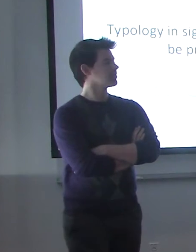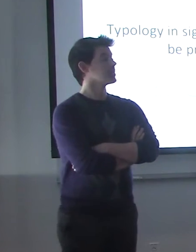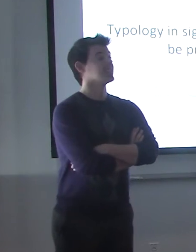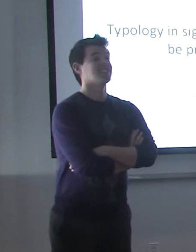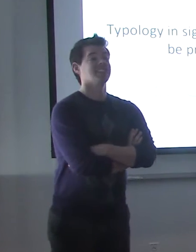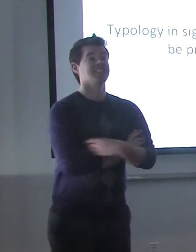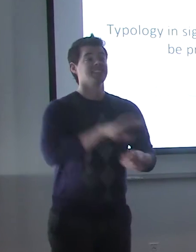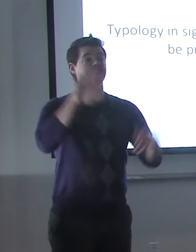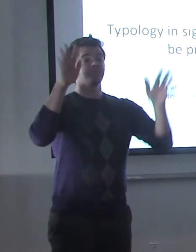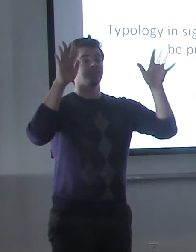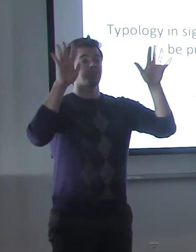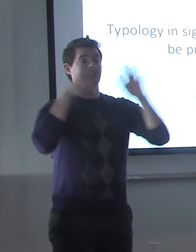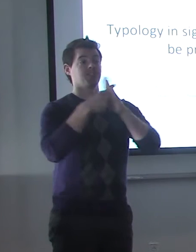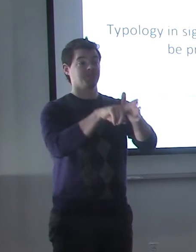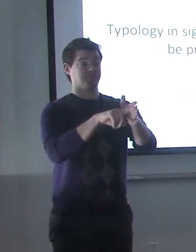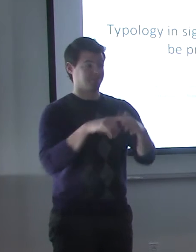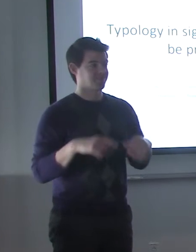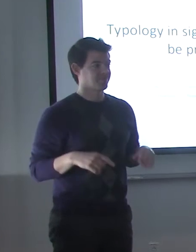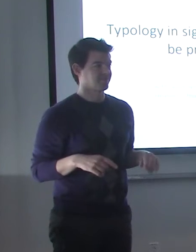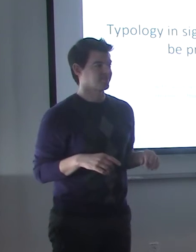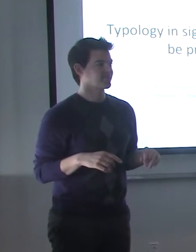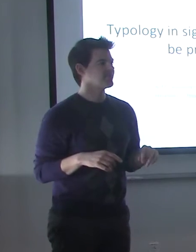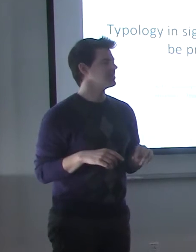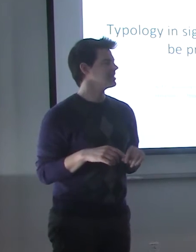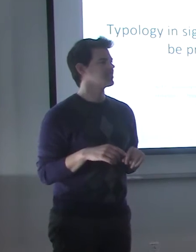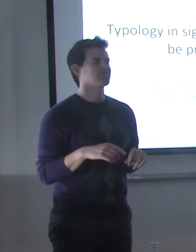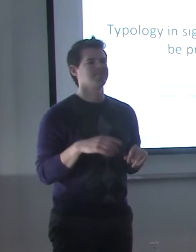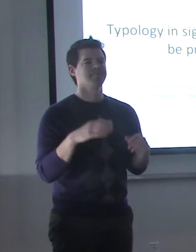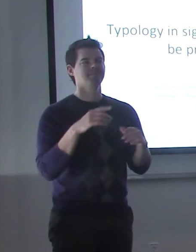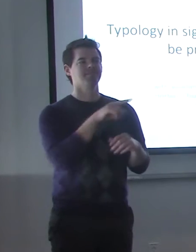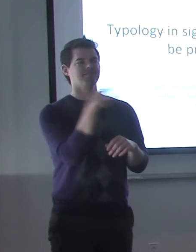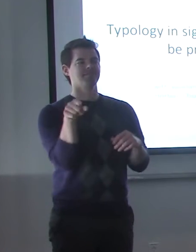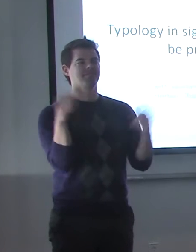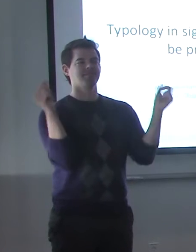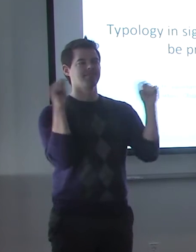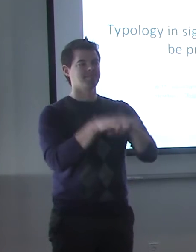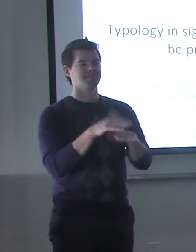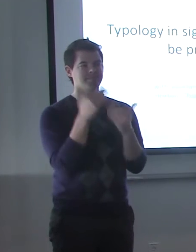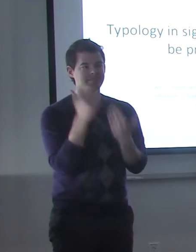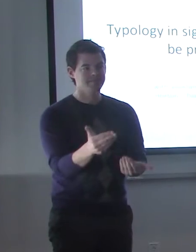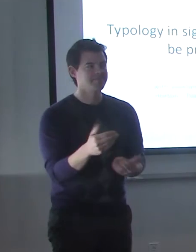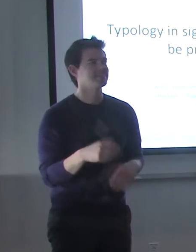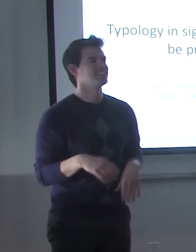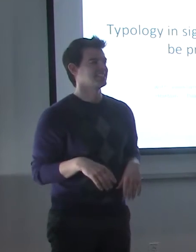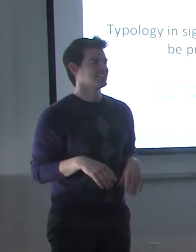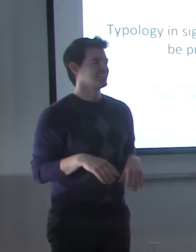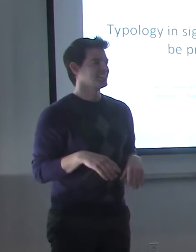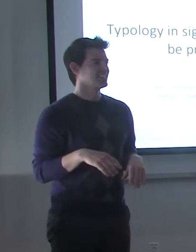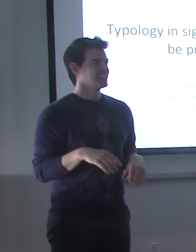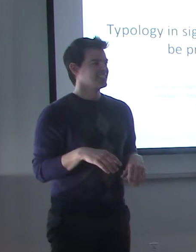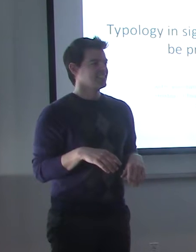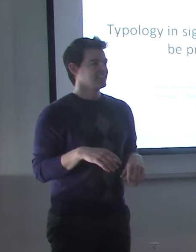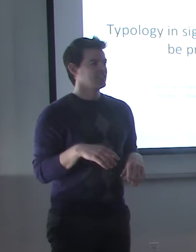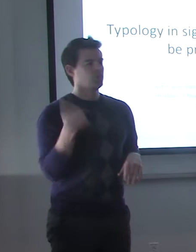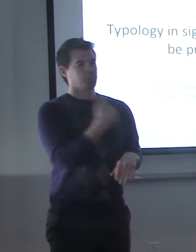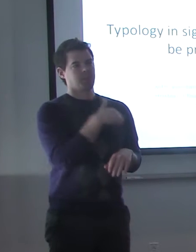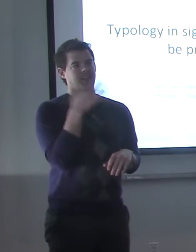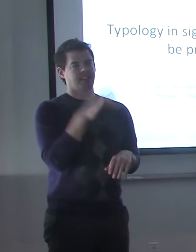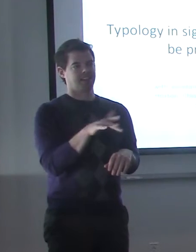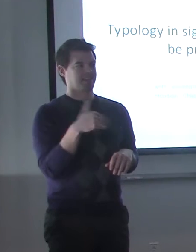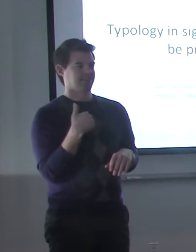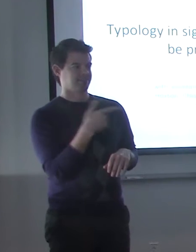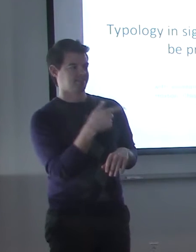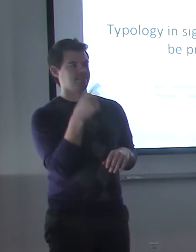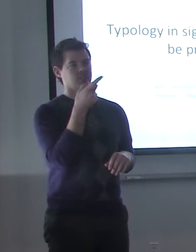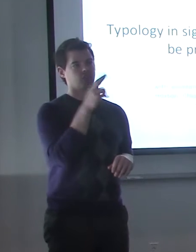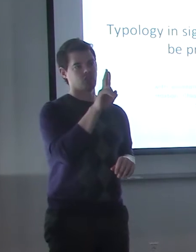All right, we're going to get started. I want to thank you all for coming again this week. We're very lucky to have